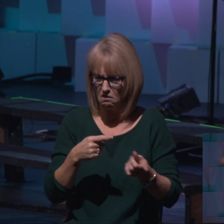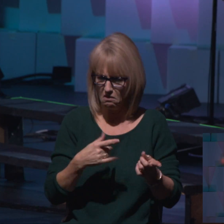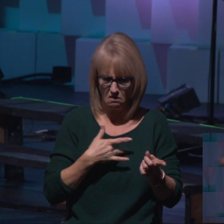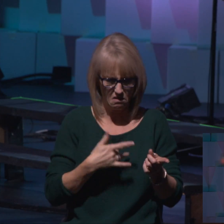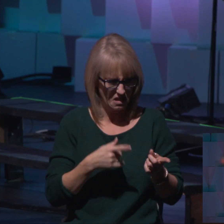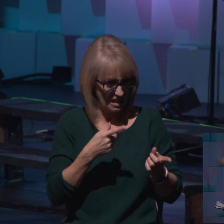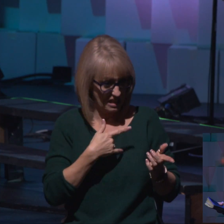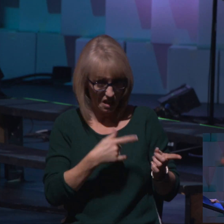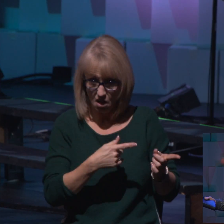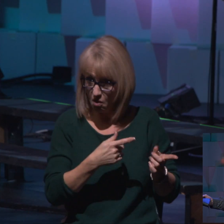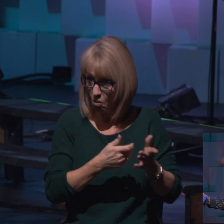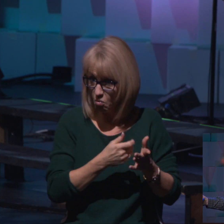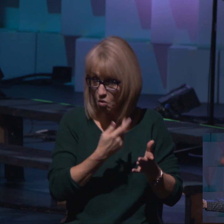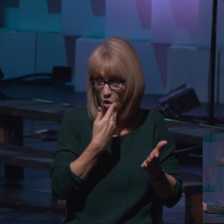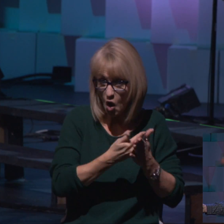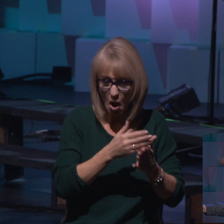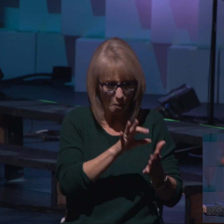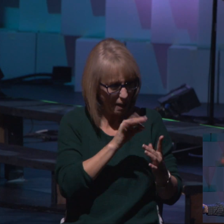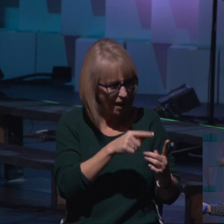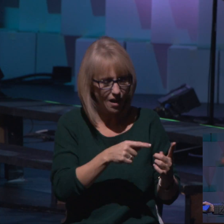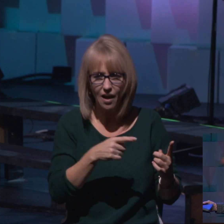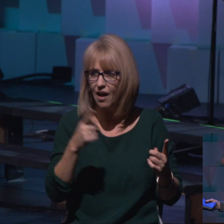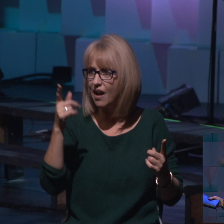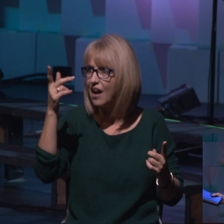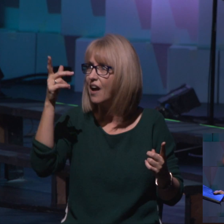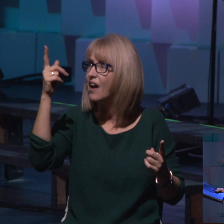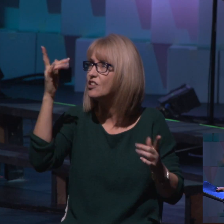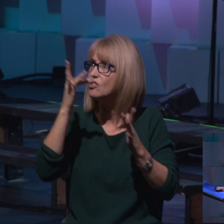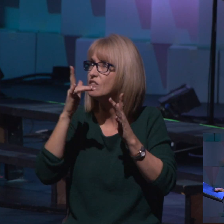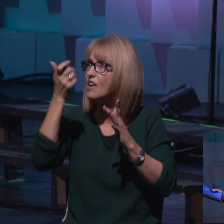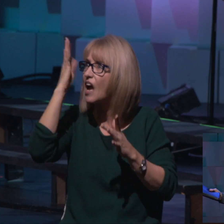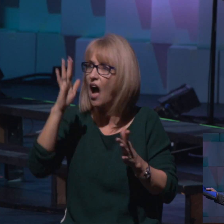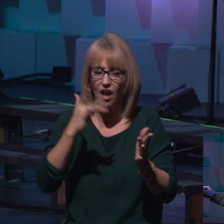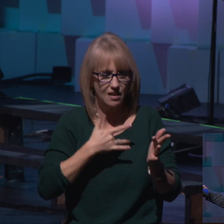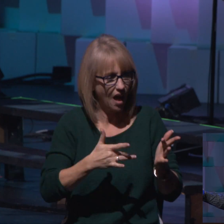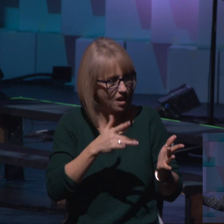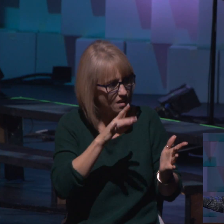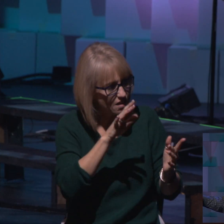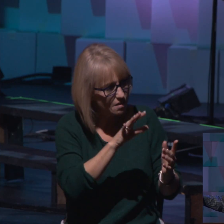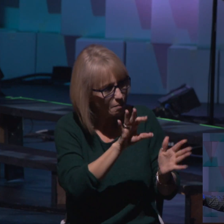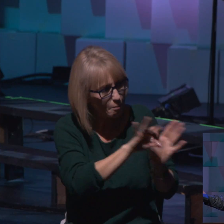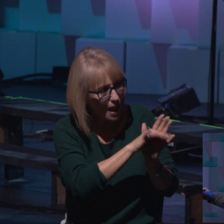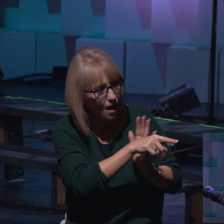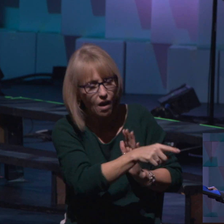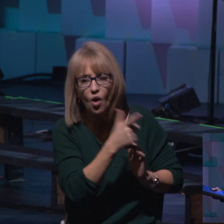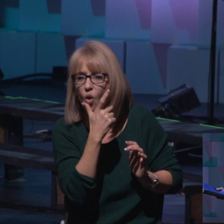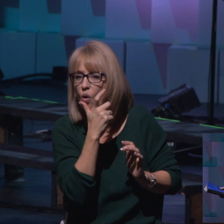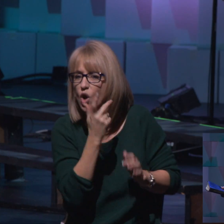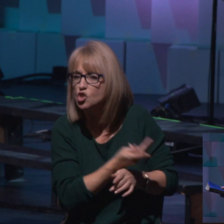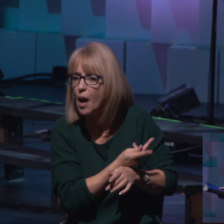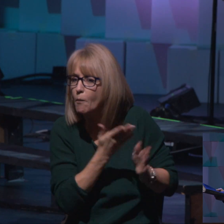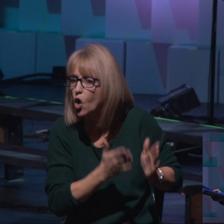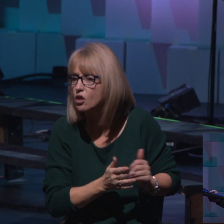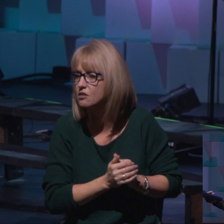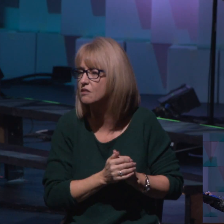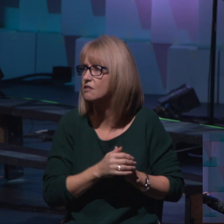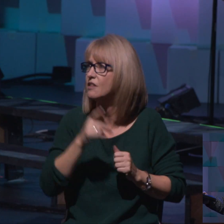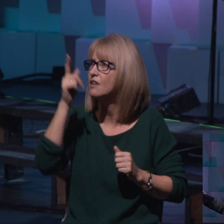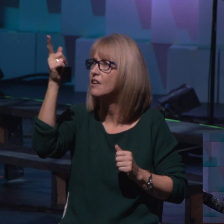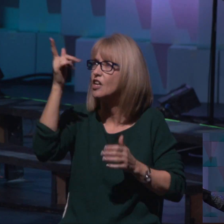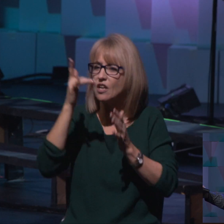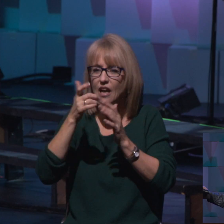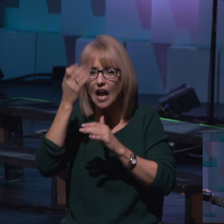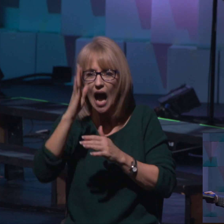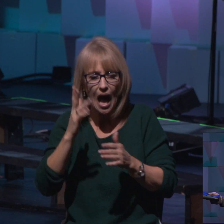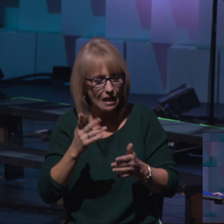unlikely people. We're going to see him using shepherds, people that were cast out. We see him using this old prophet hanging out in the temple